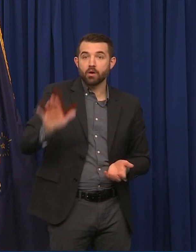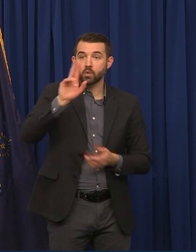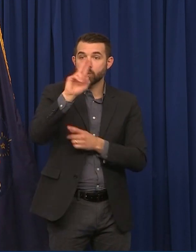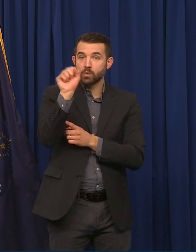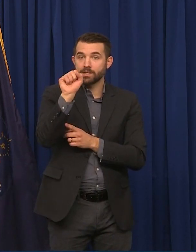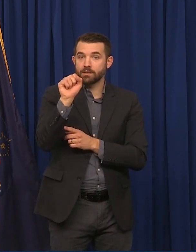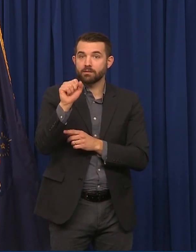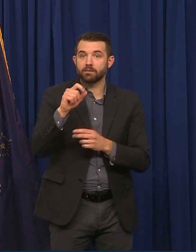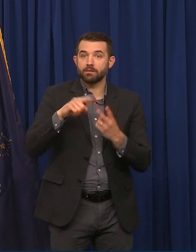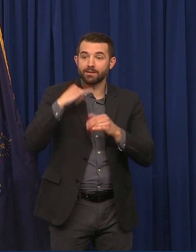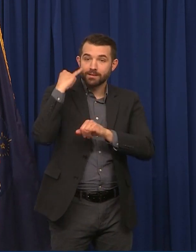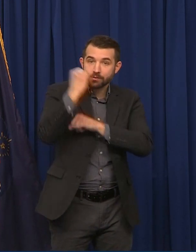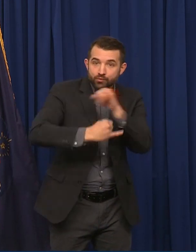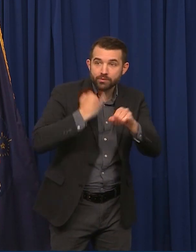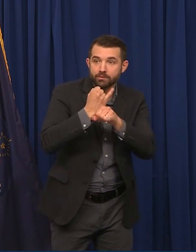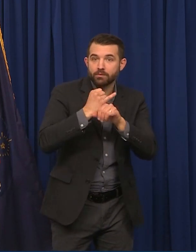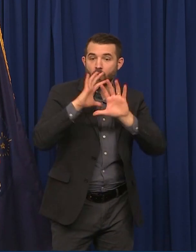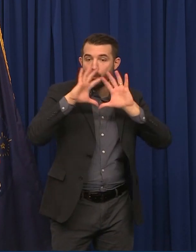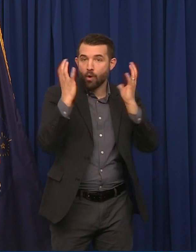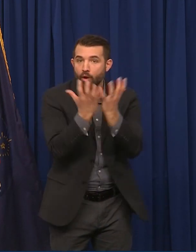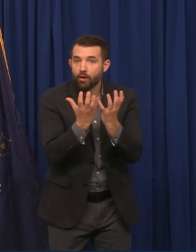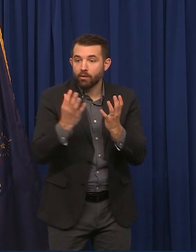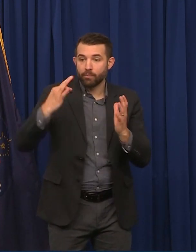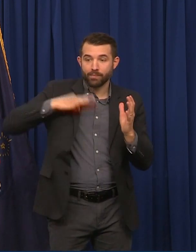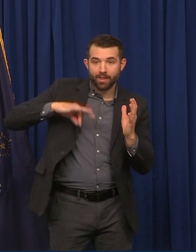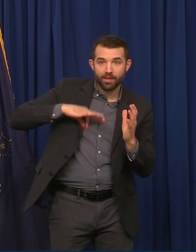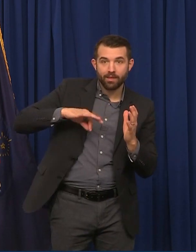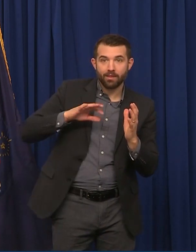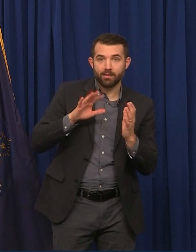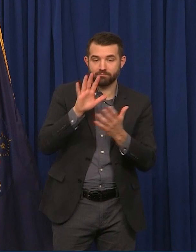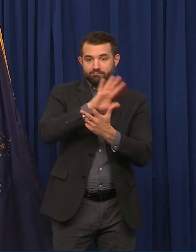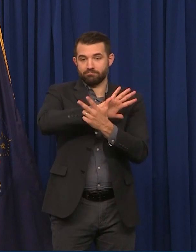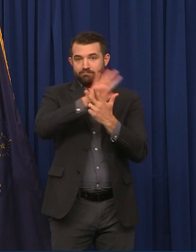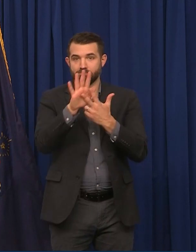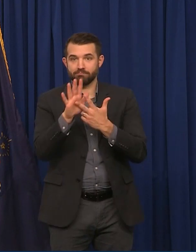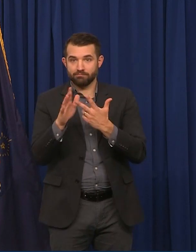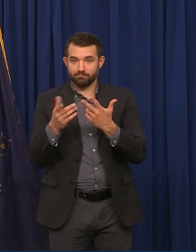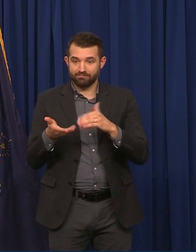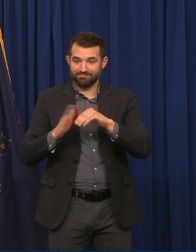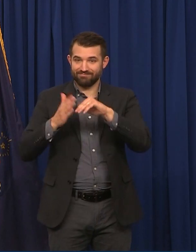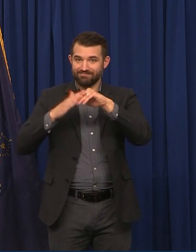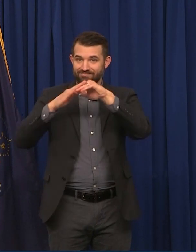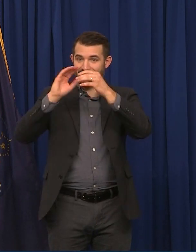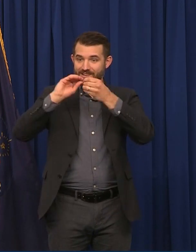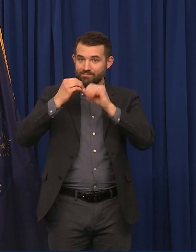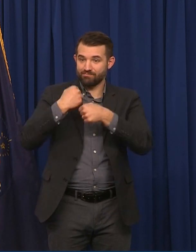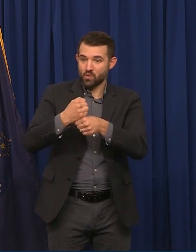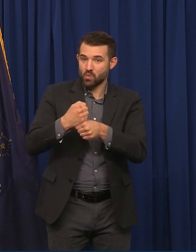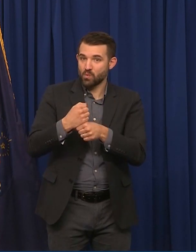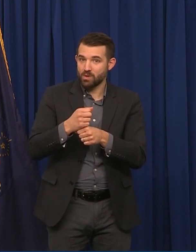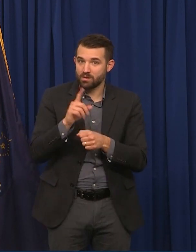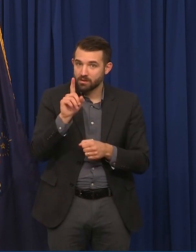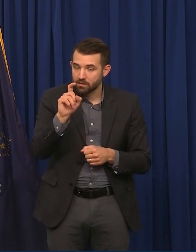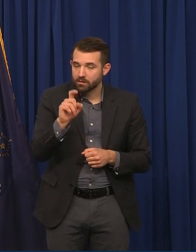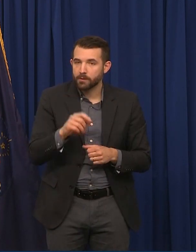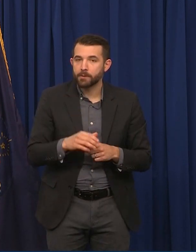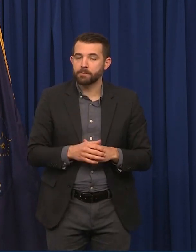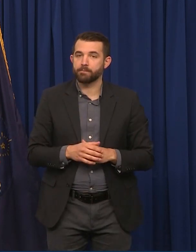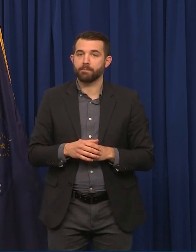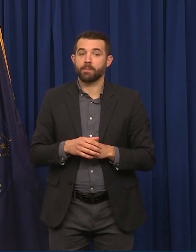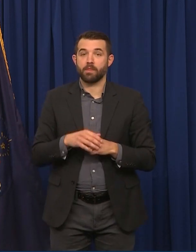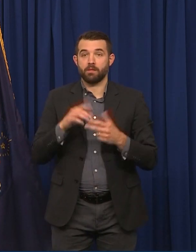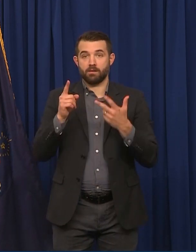of Maine to increase our own production of PPE. I'm particularly excited about that last